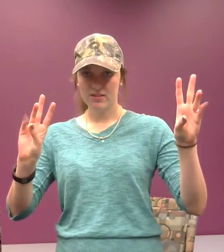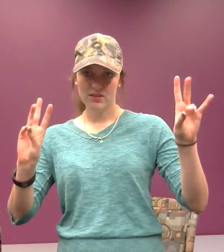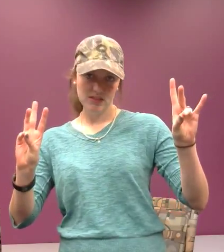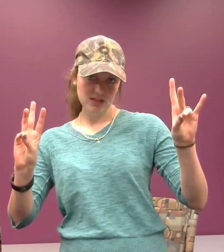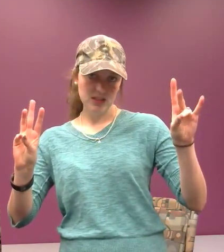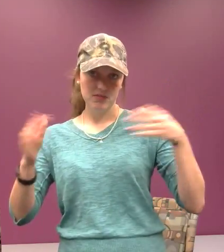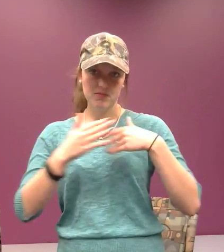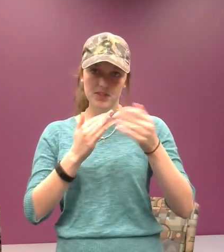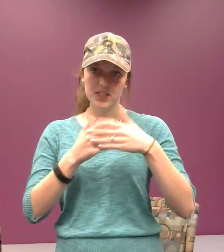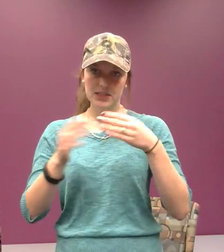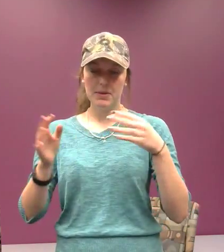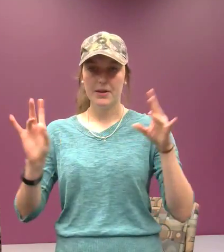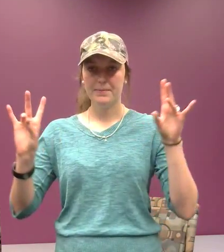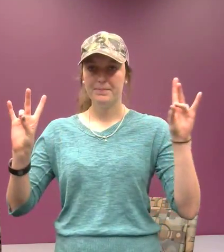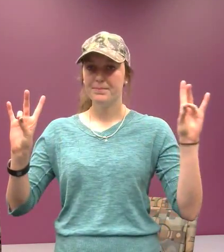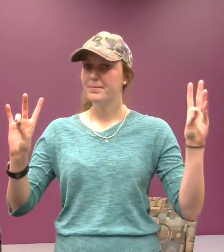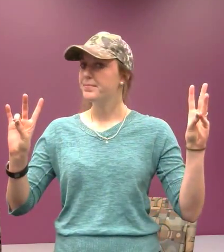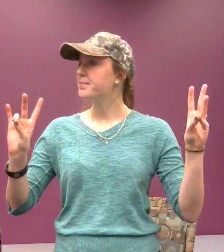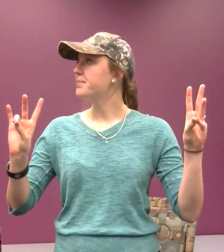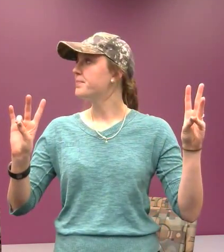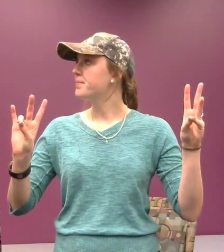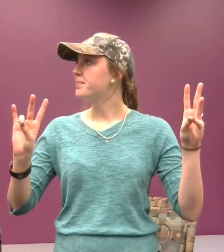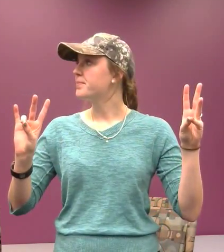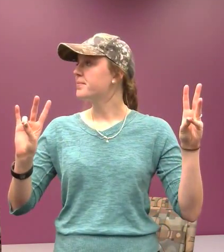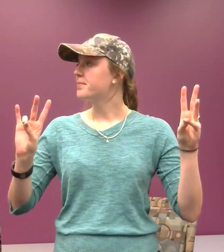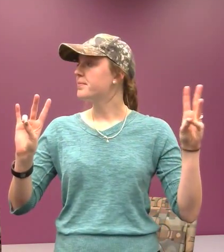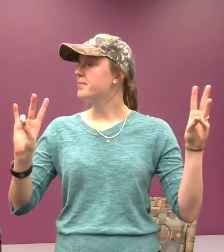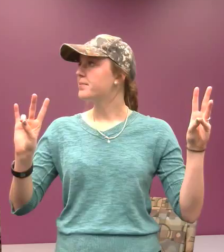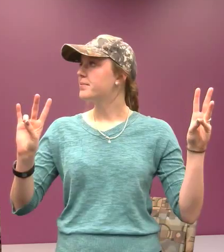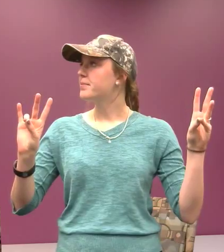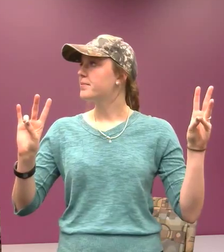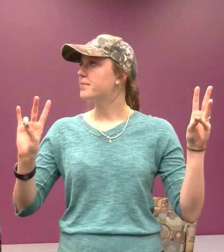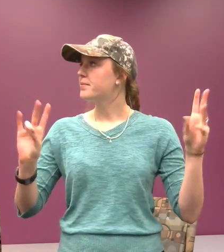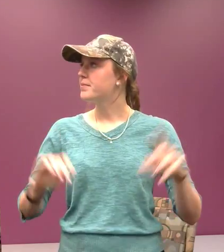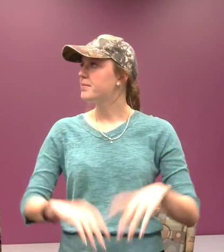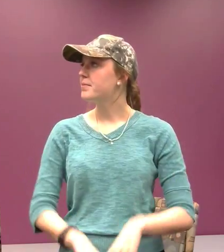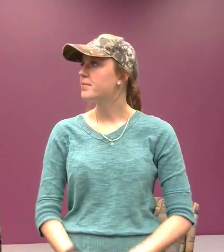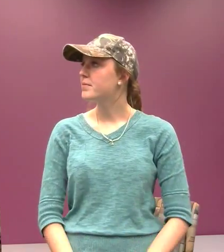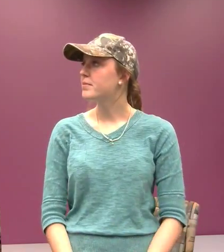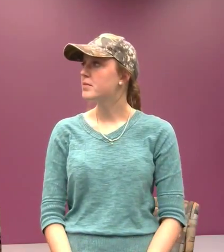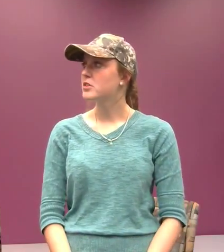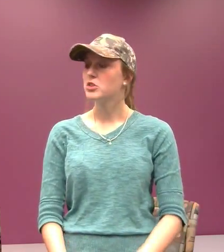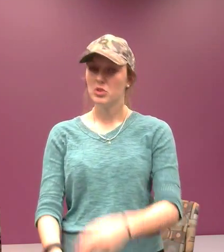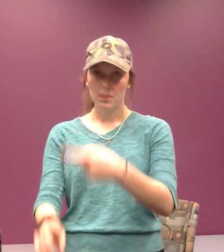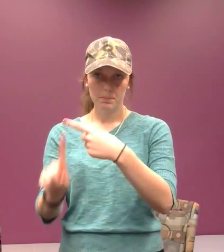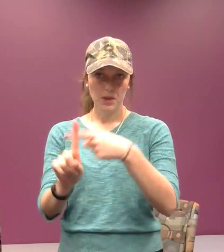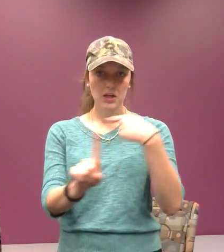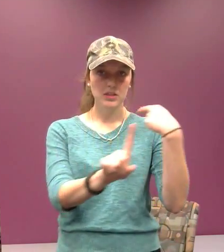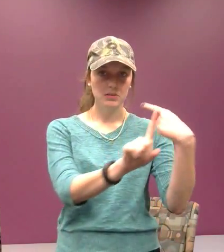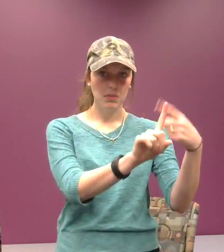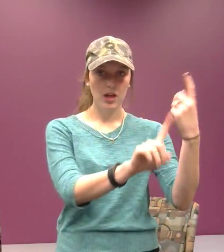This is plus, and both sides are the same. This is plus. So, there we go.